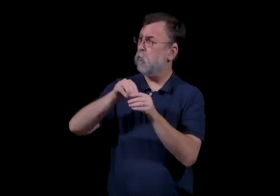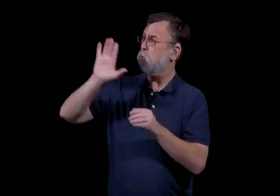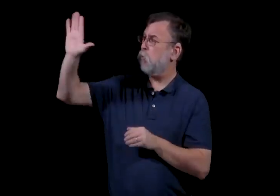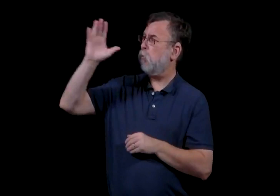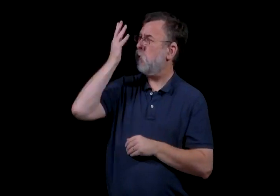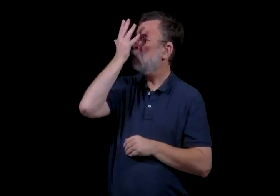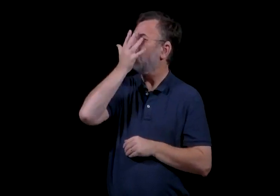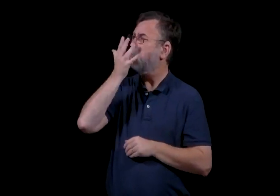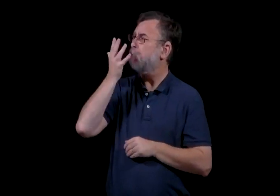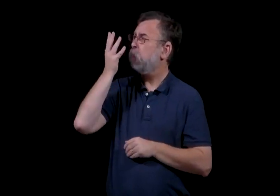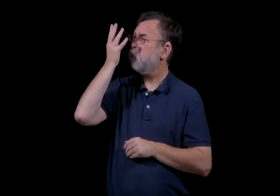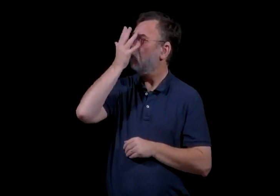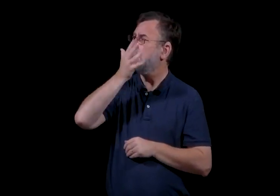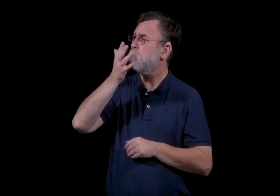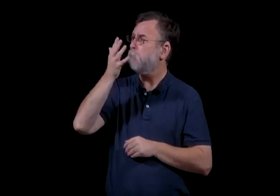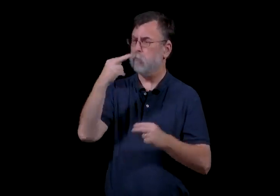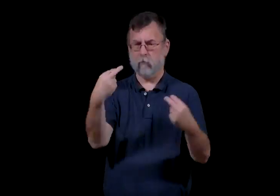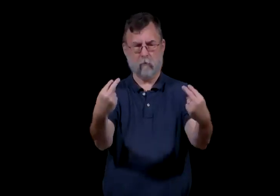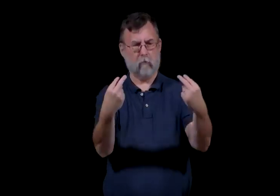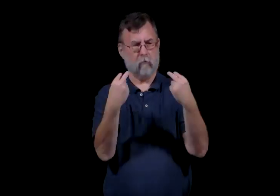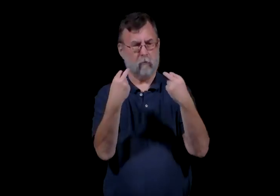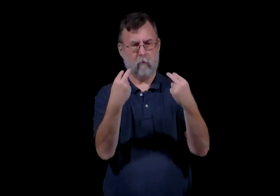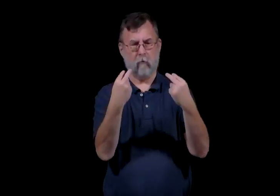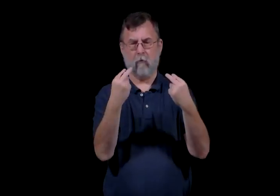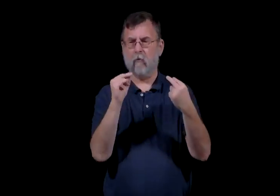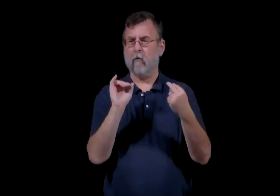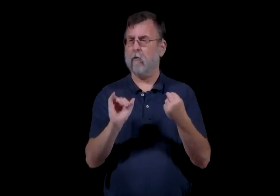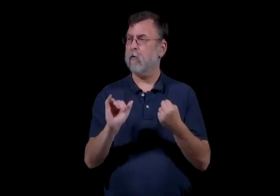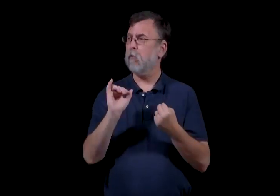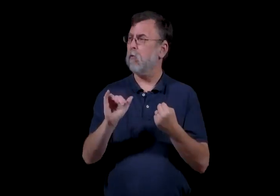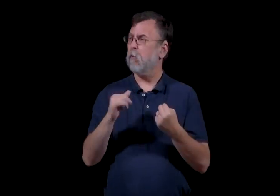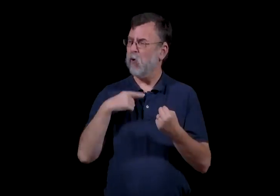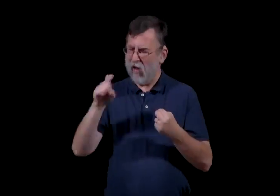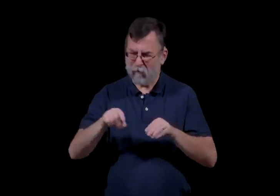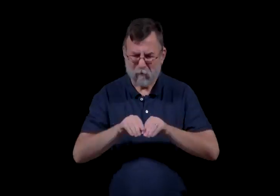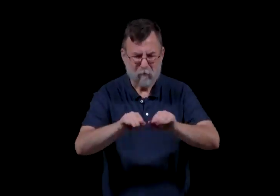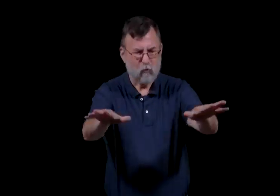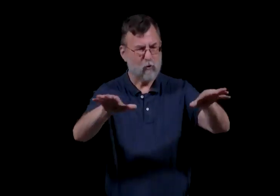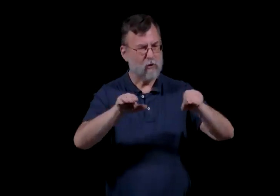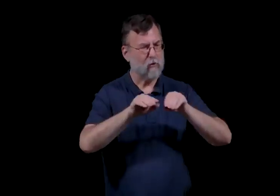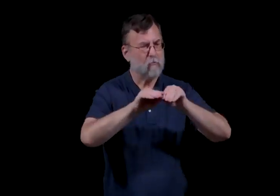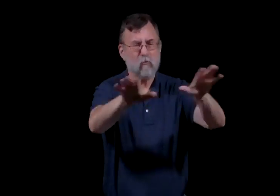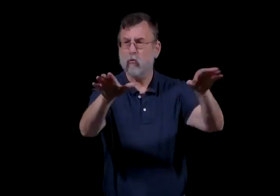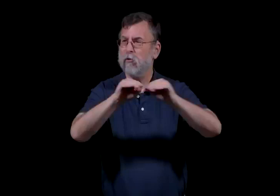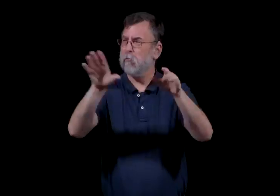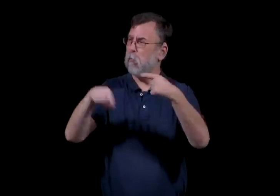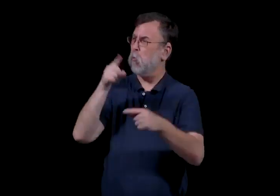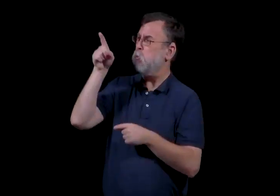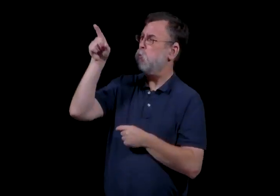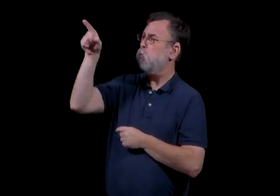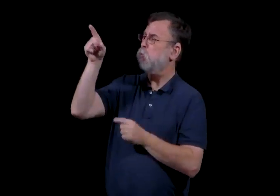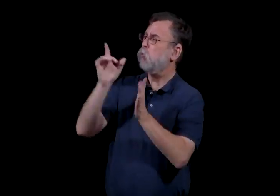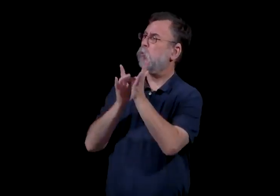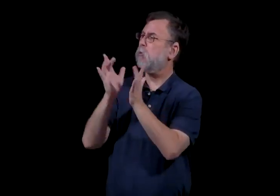obedient. We want to show what you are like through us. May we have the same character, the